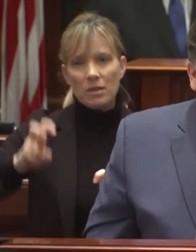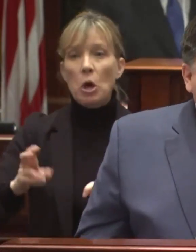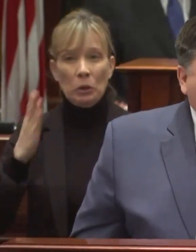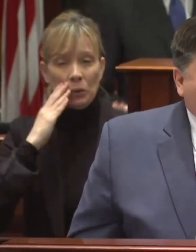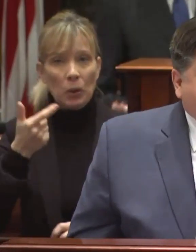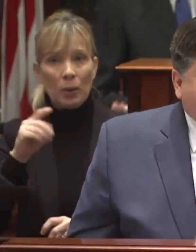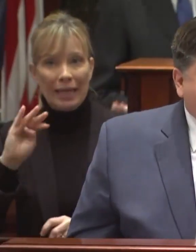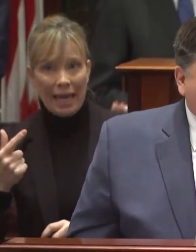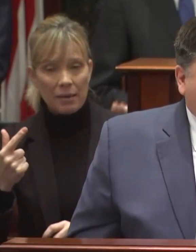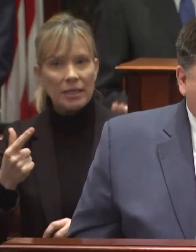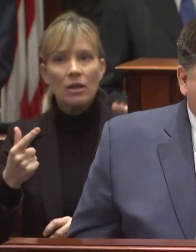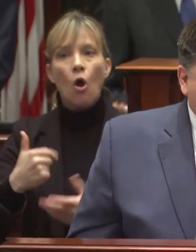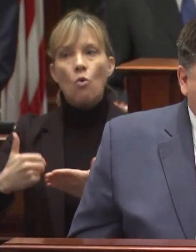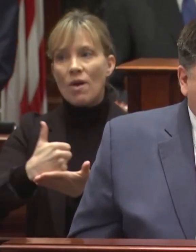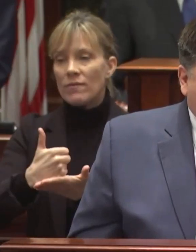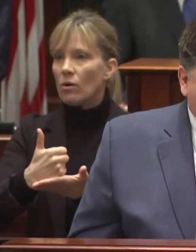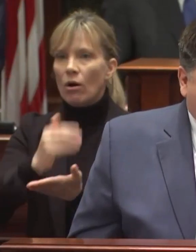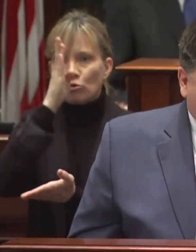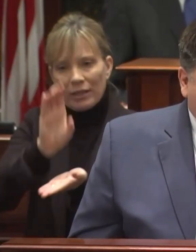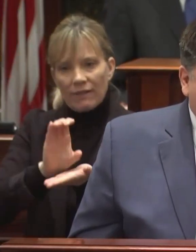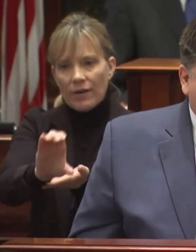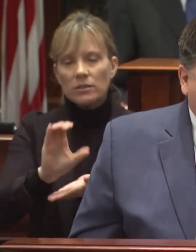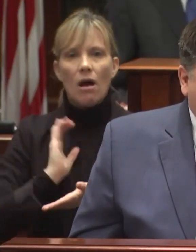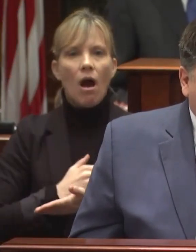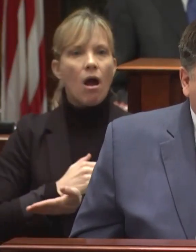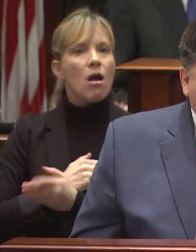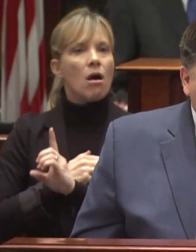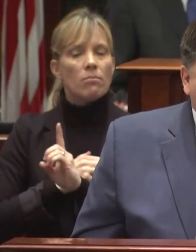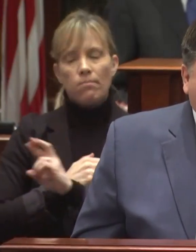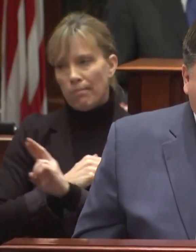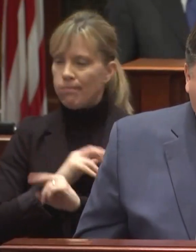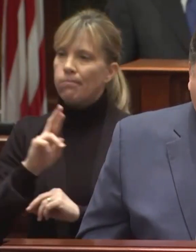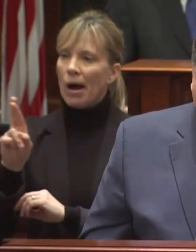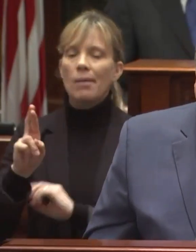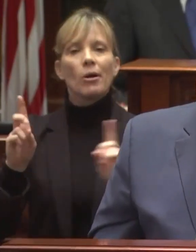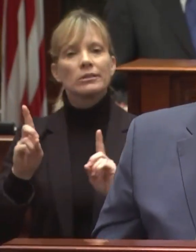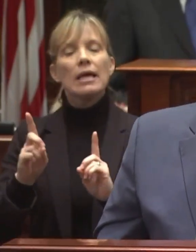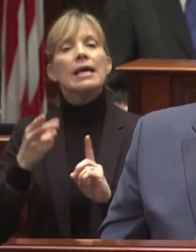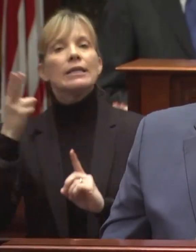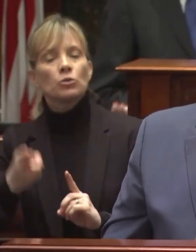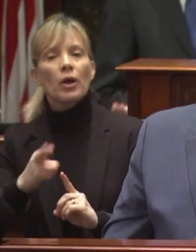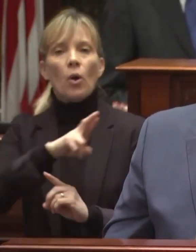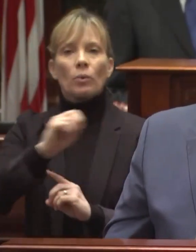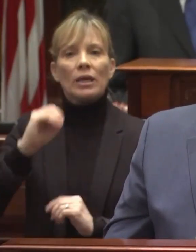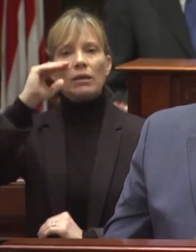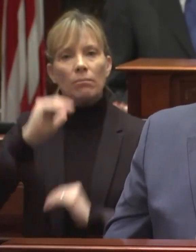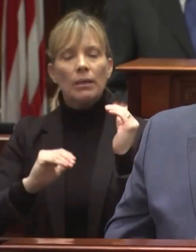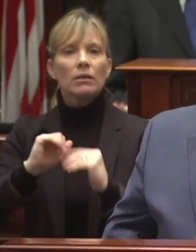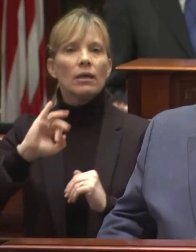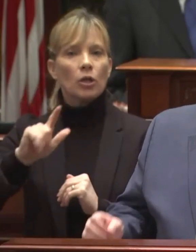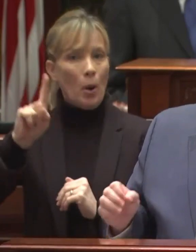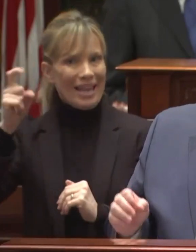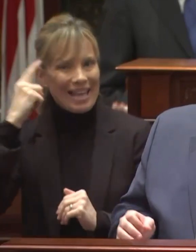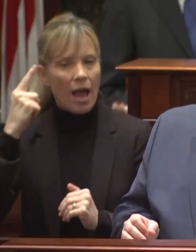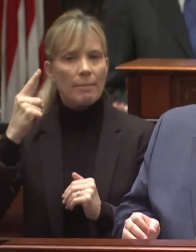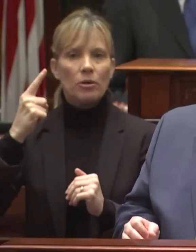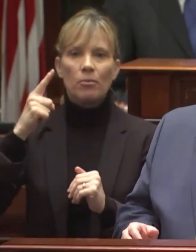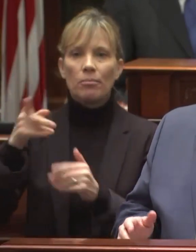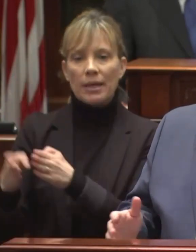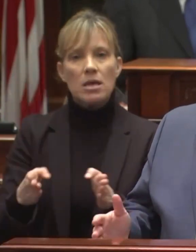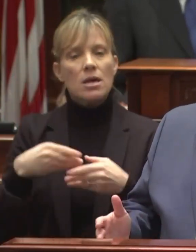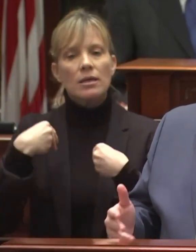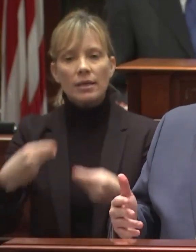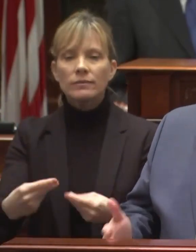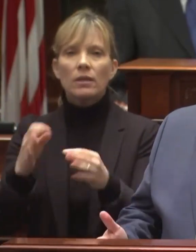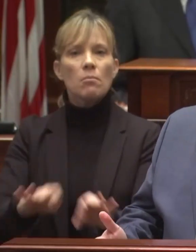gaming revenue directly funds our bipartisan historic Rebuild Illinois capital plan, which provides critical